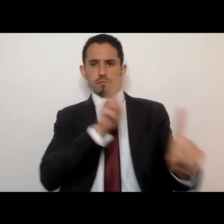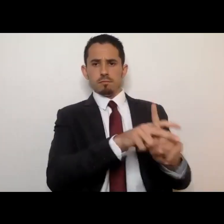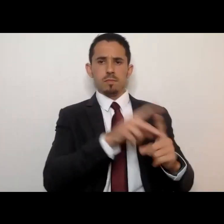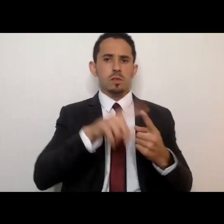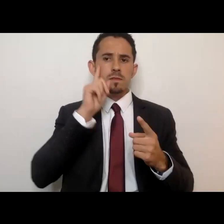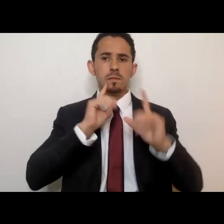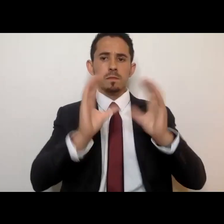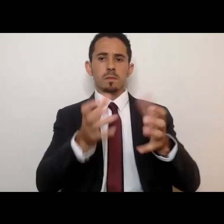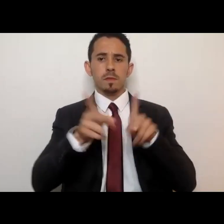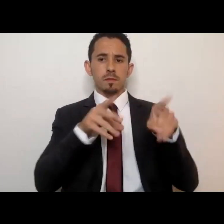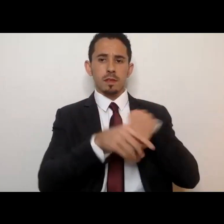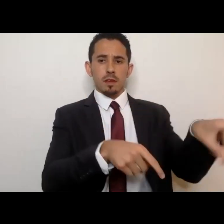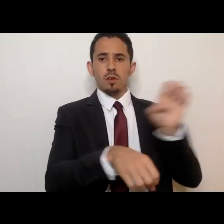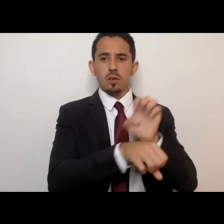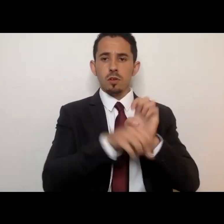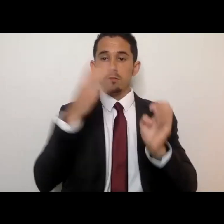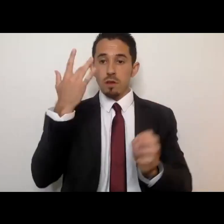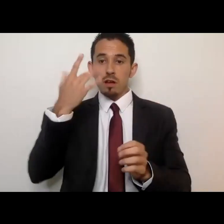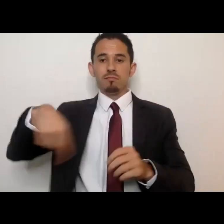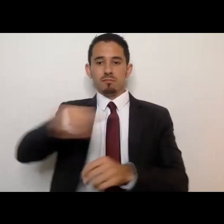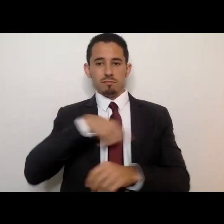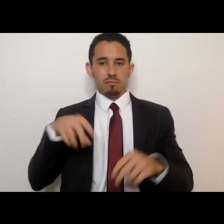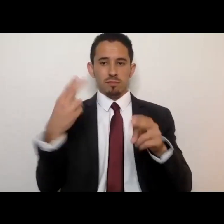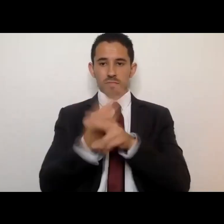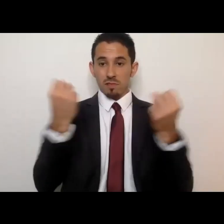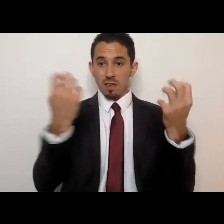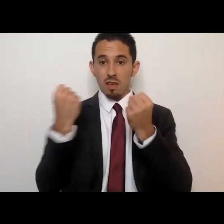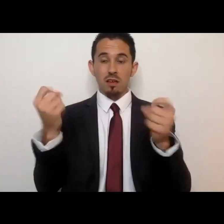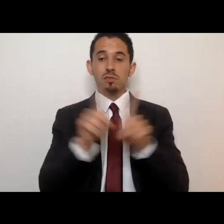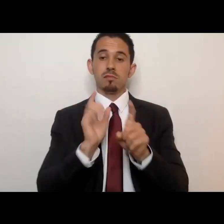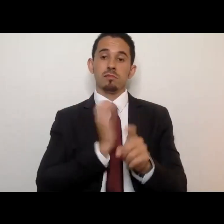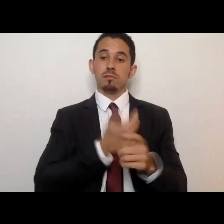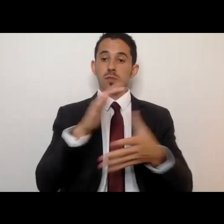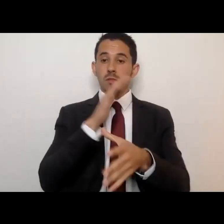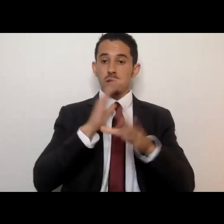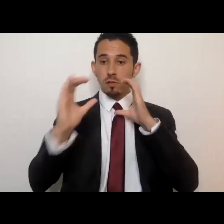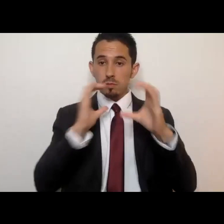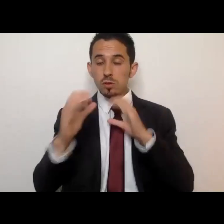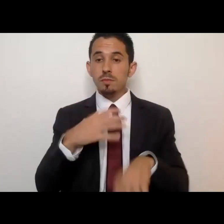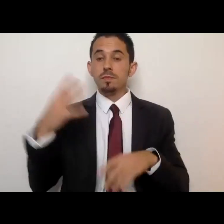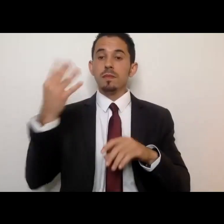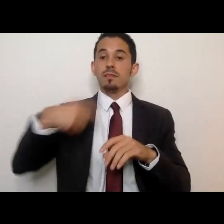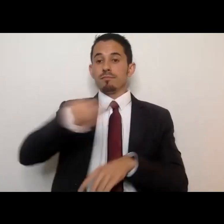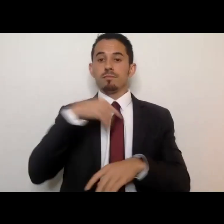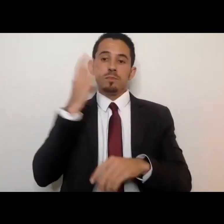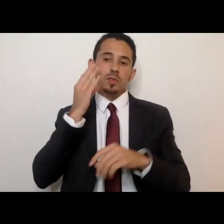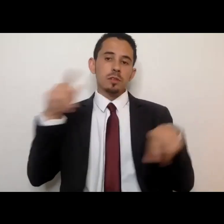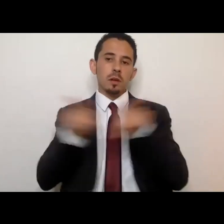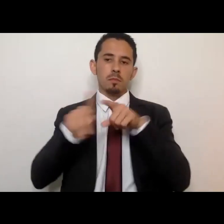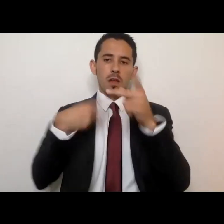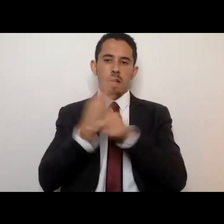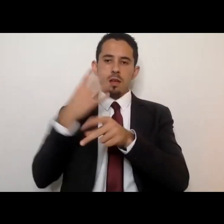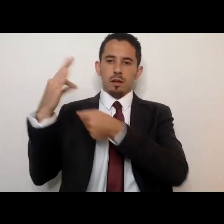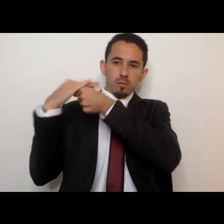The data can be applicable to deaf communities in Ecuador because all deaf people who are using sign language as